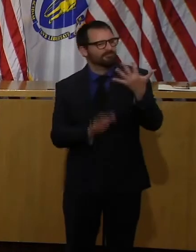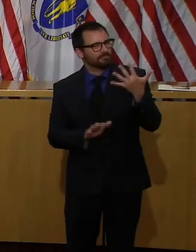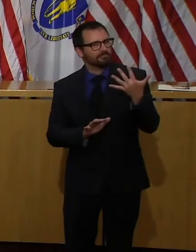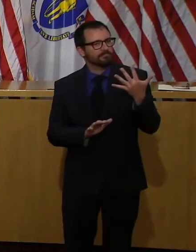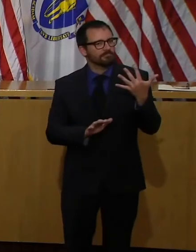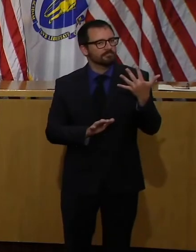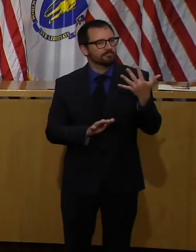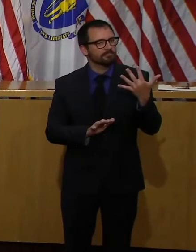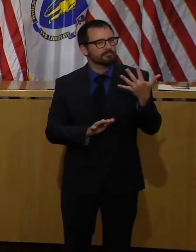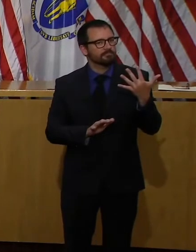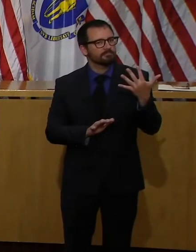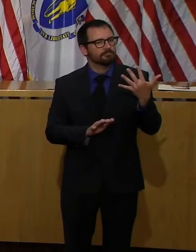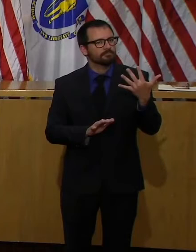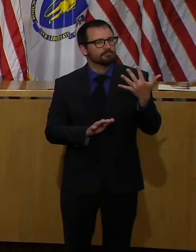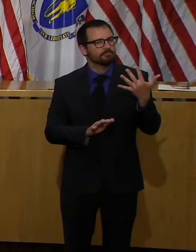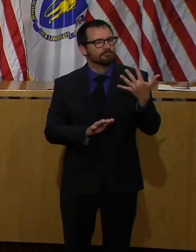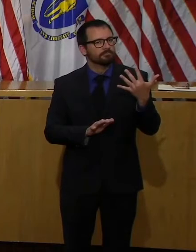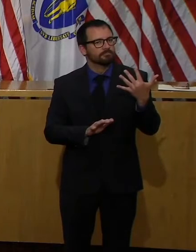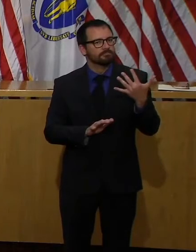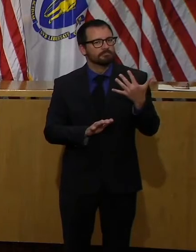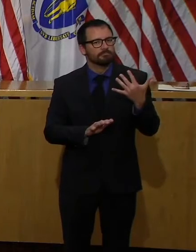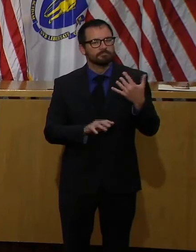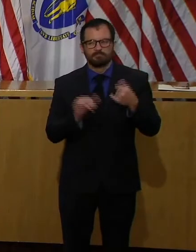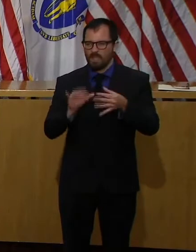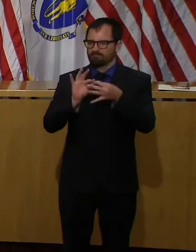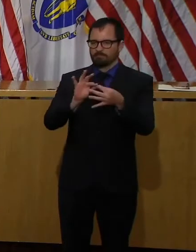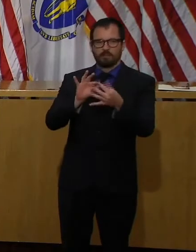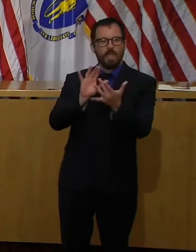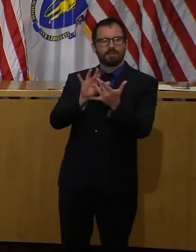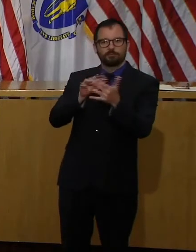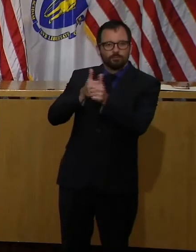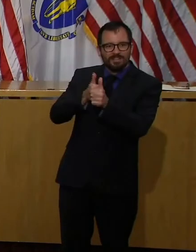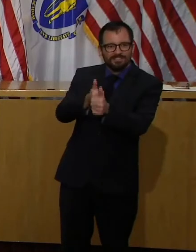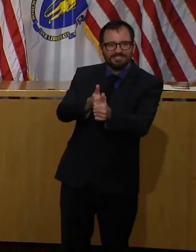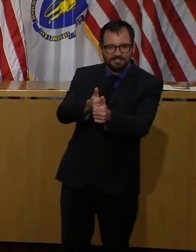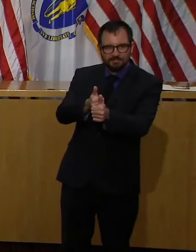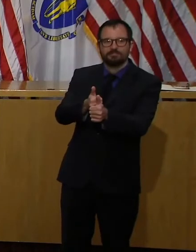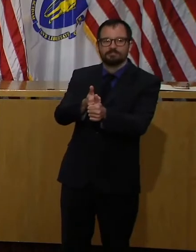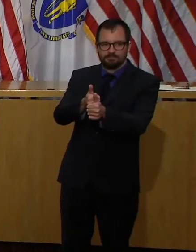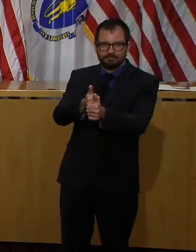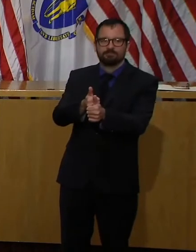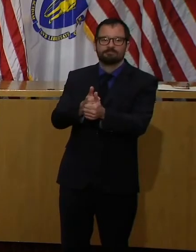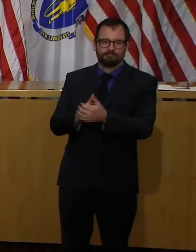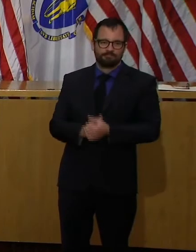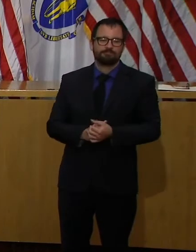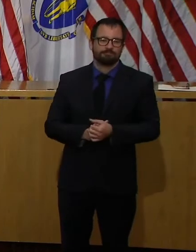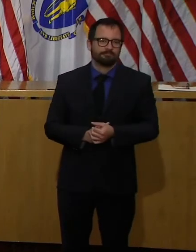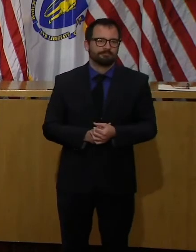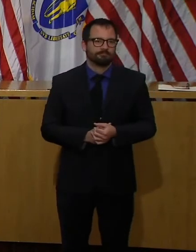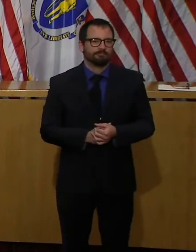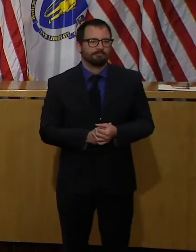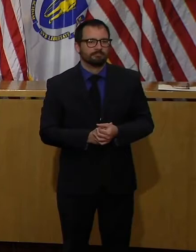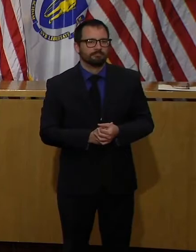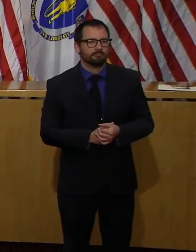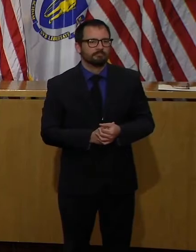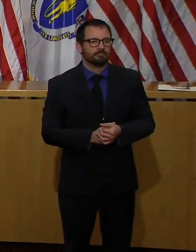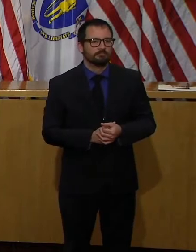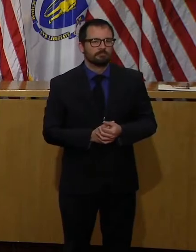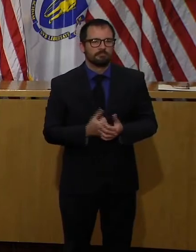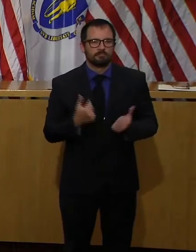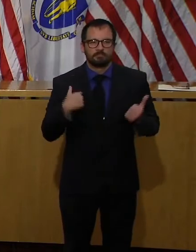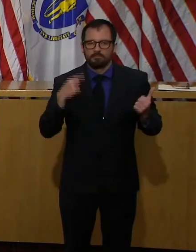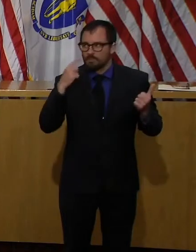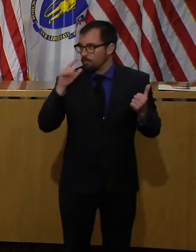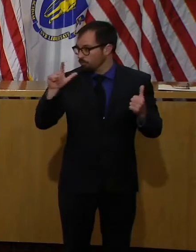And the contact tracers, they speak local languages? Oh, yes. Yep. The primary languages, and then they have the ability to, it's like 26 languages, I believe is the number.